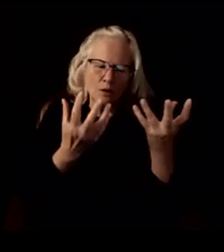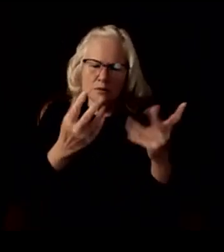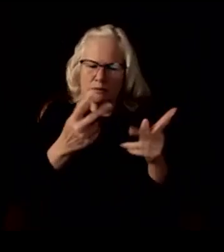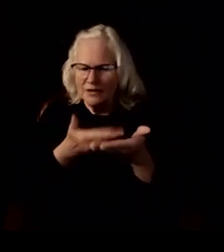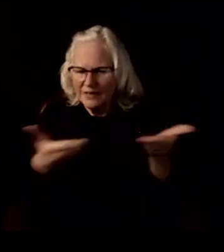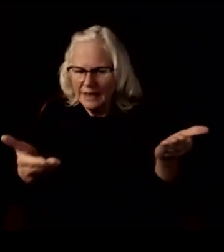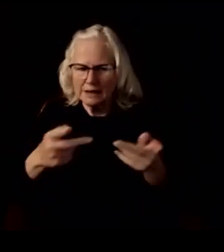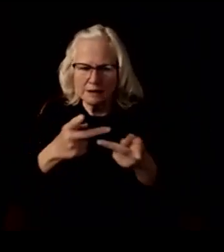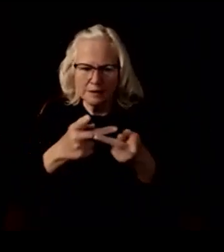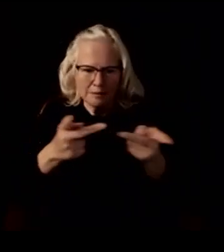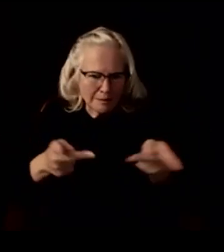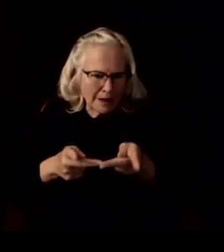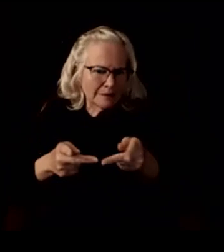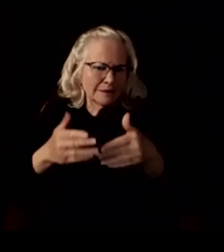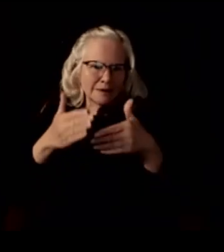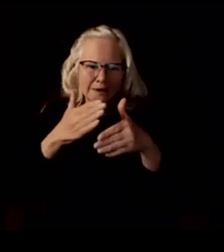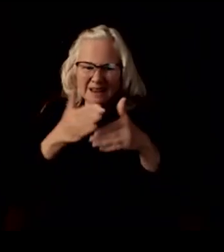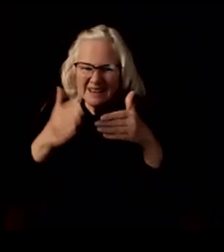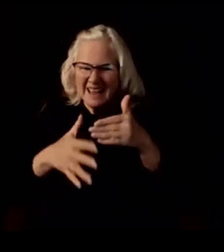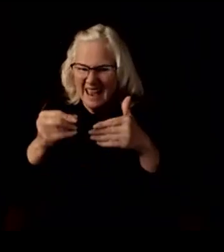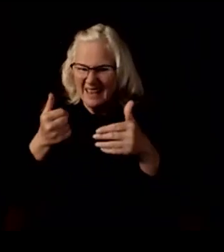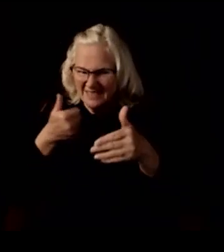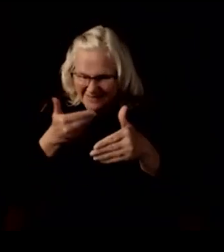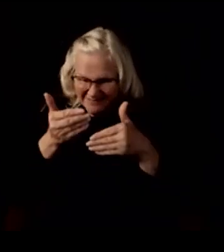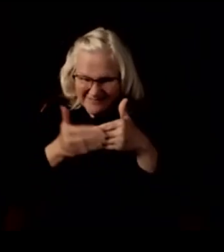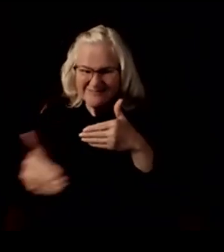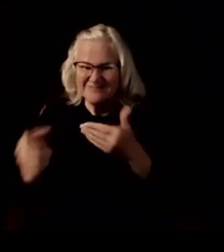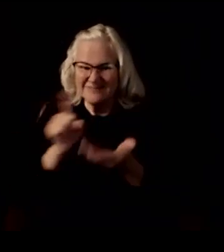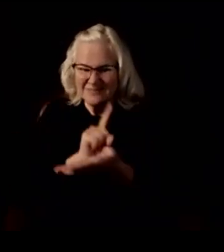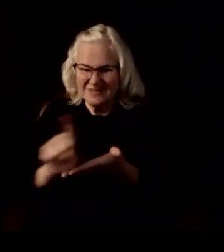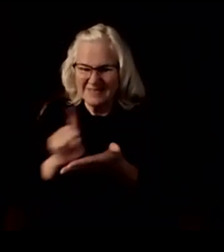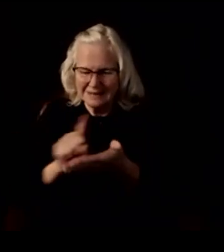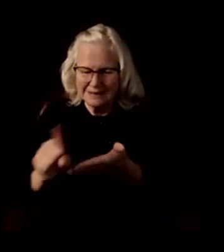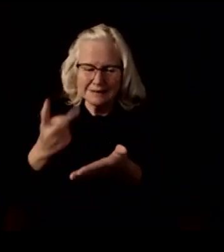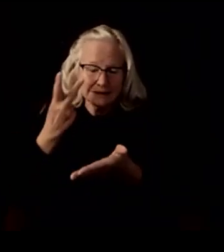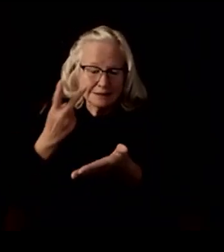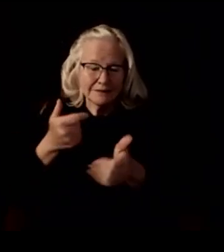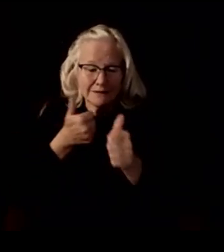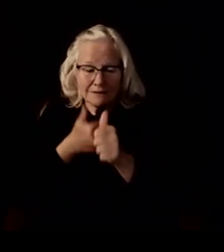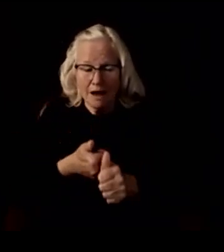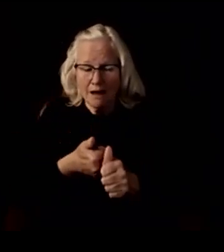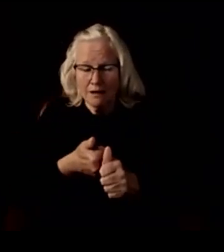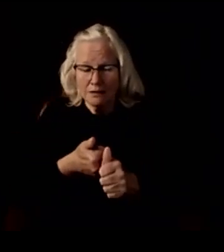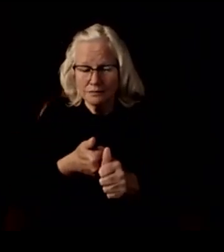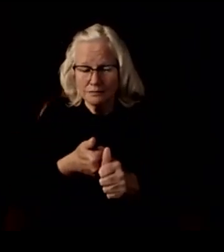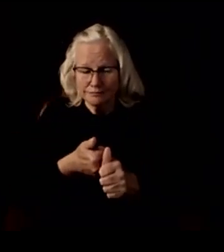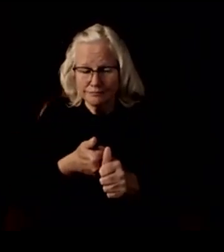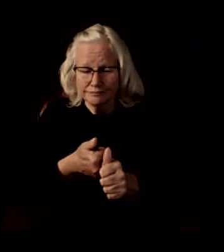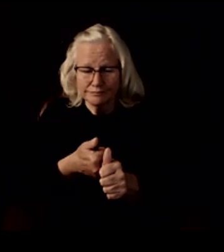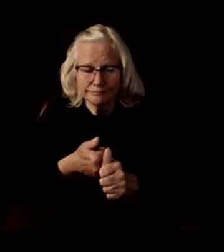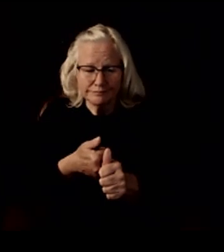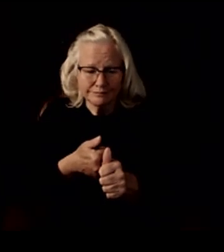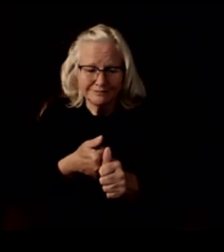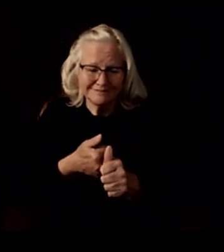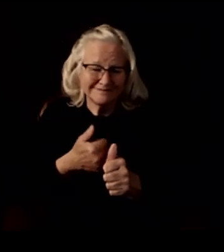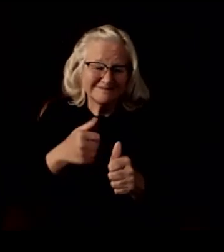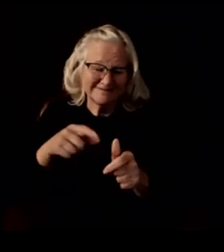to make sure to identify non-compliance and to have conversations about the importance of